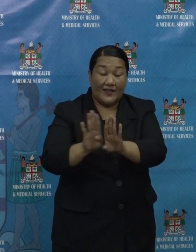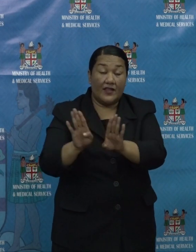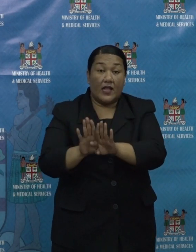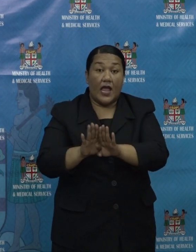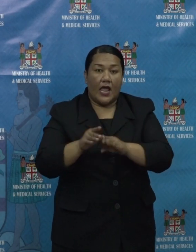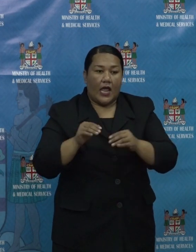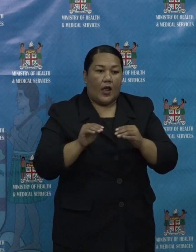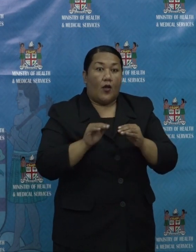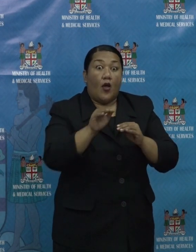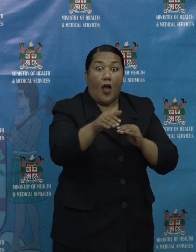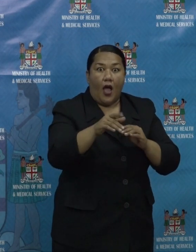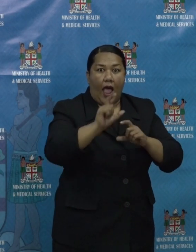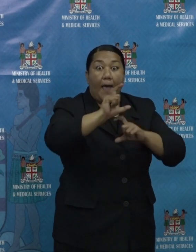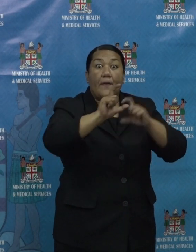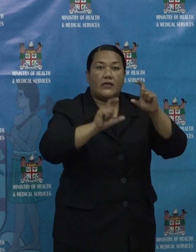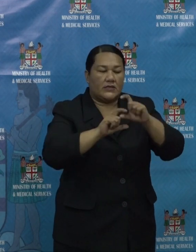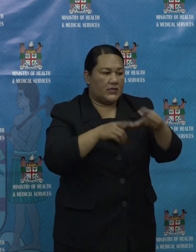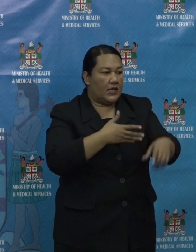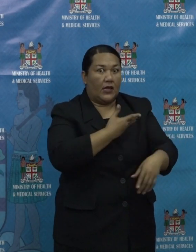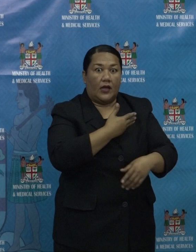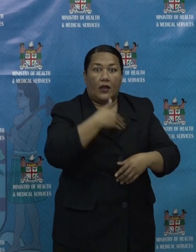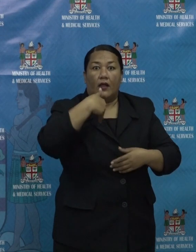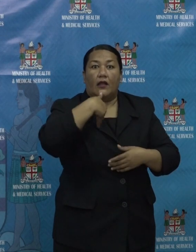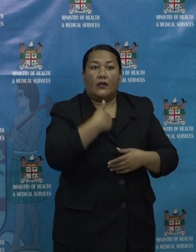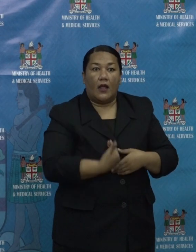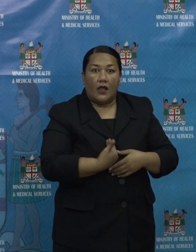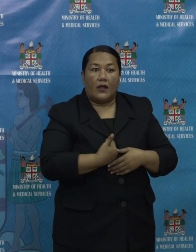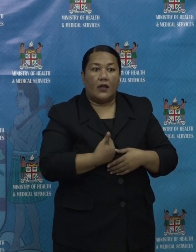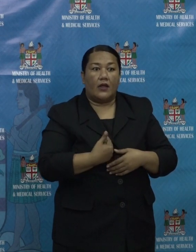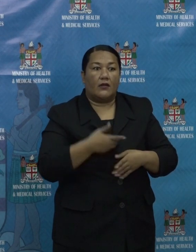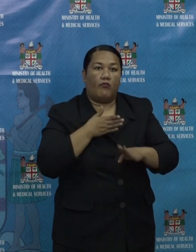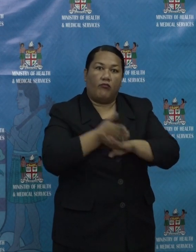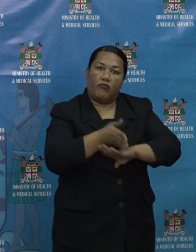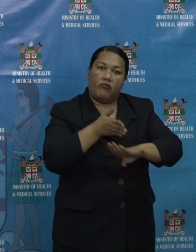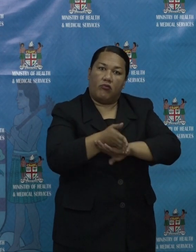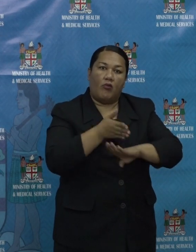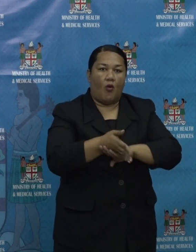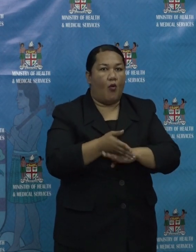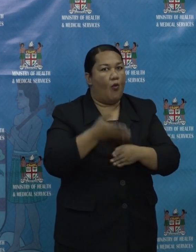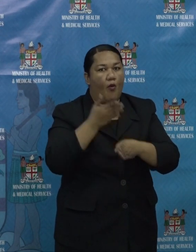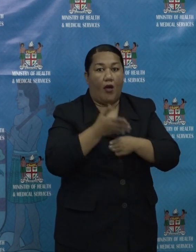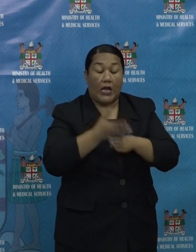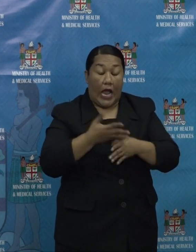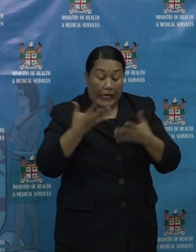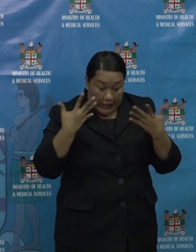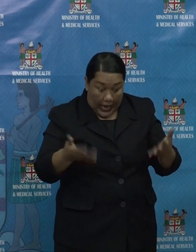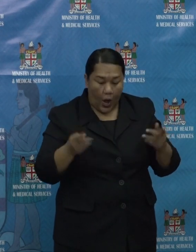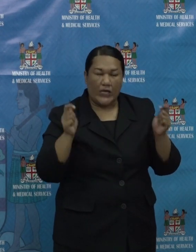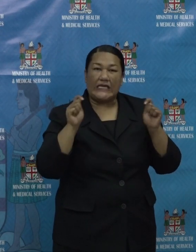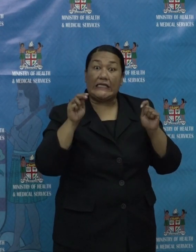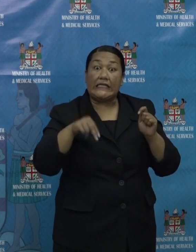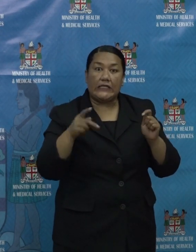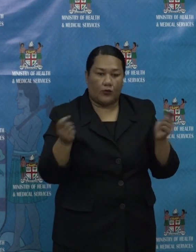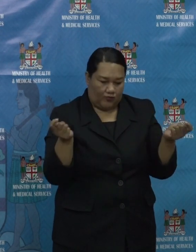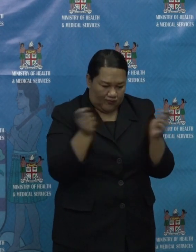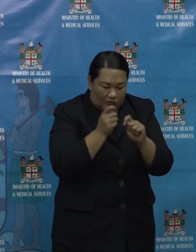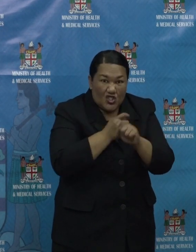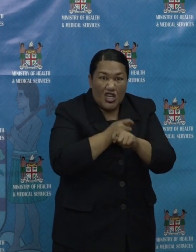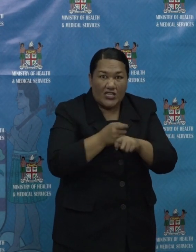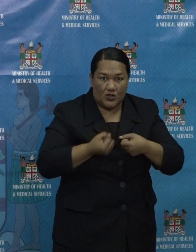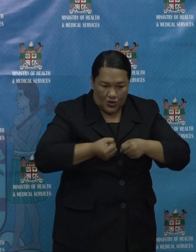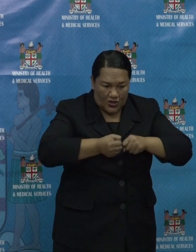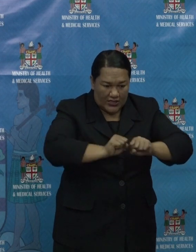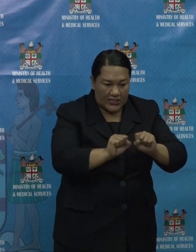capacity for over 3 months now, this means we've had to re-strategize our testing to target testing to where it makes the